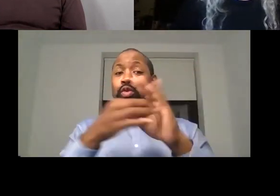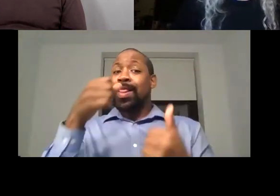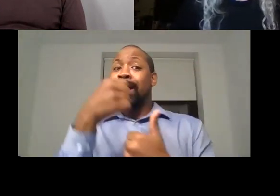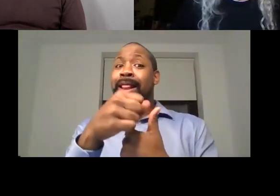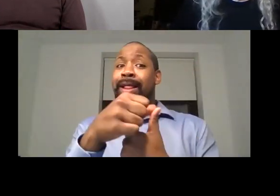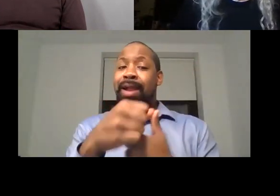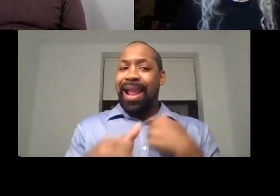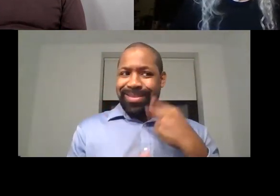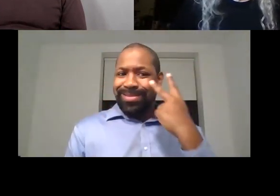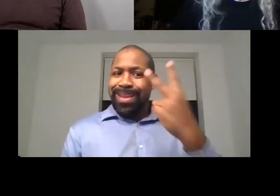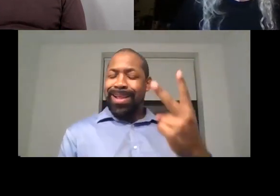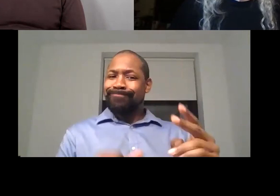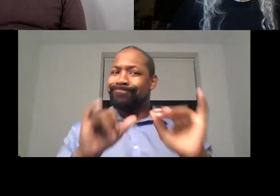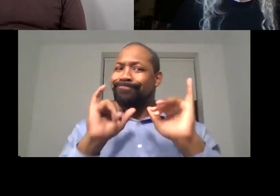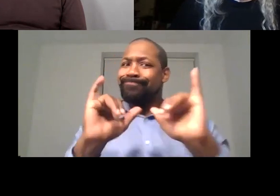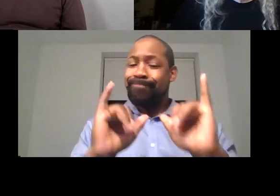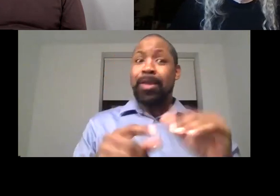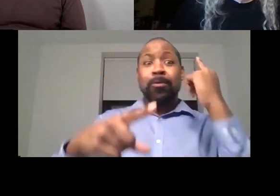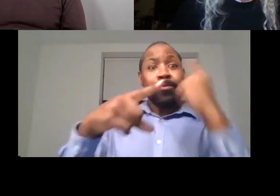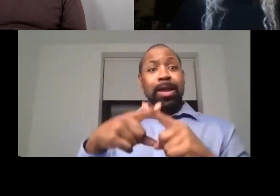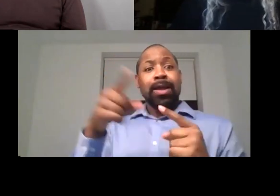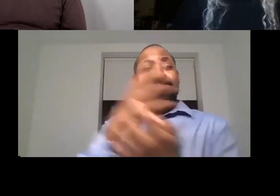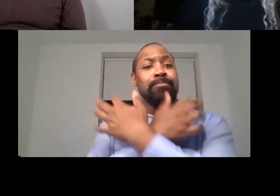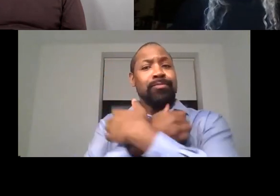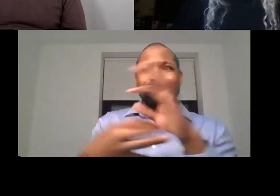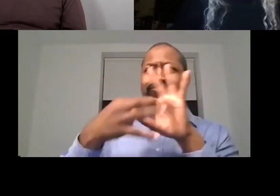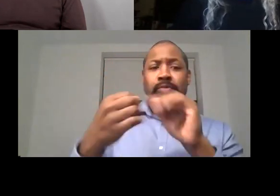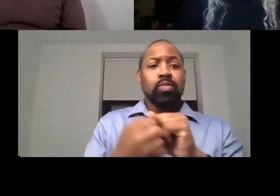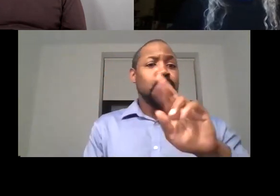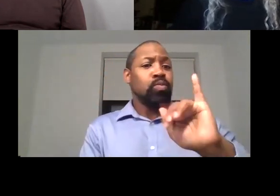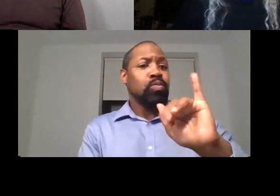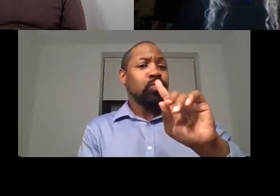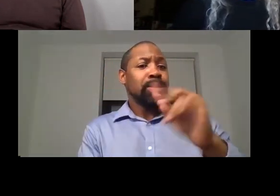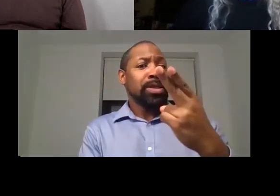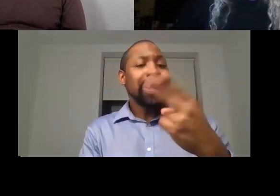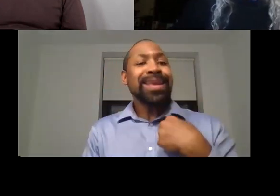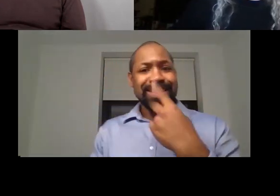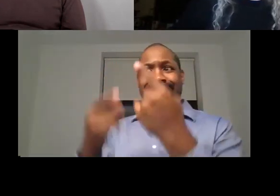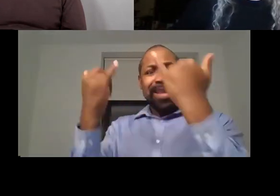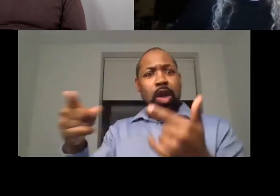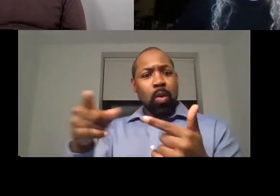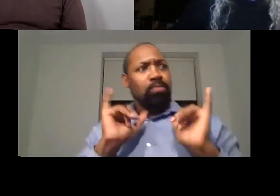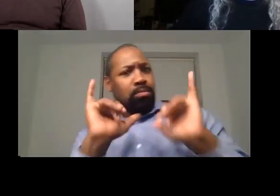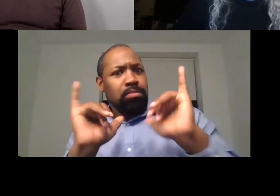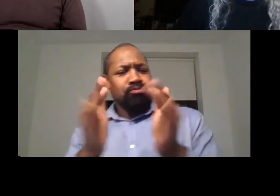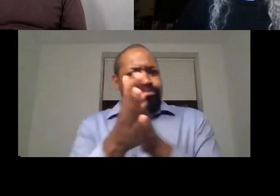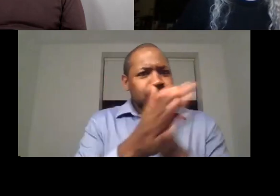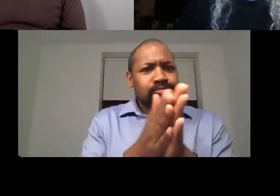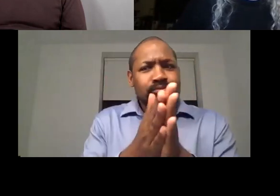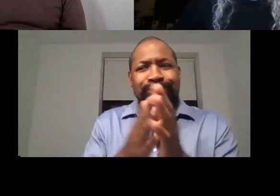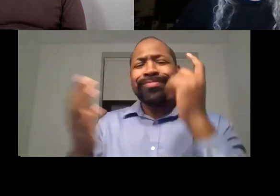And as you're talking about writing that letter, I see that as a huge impact. And Mike Baer was talking about